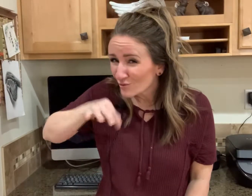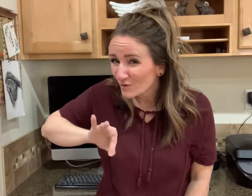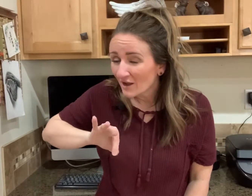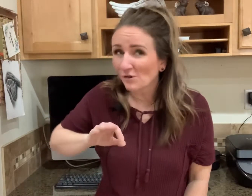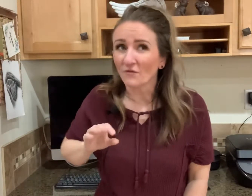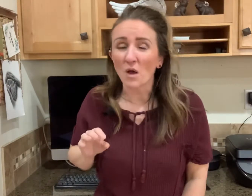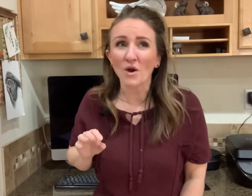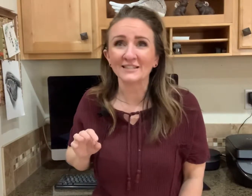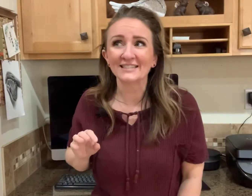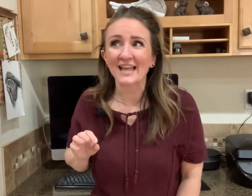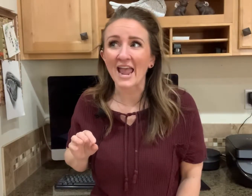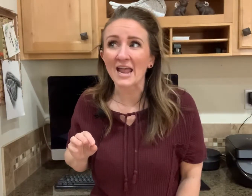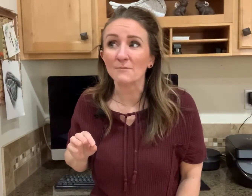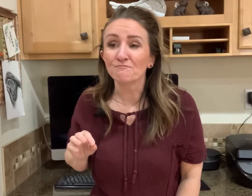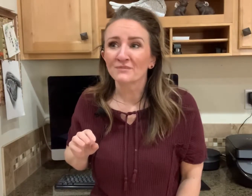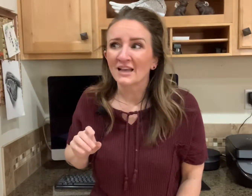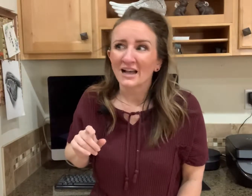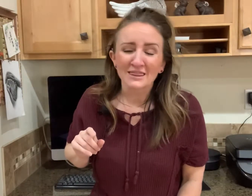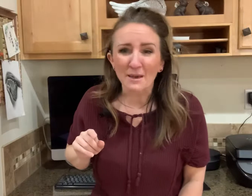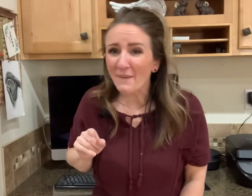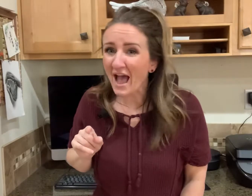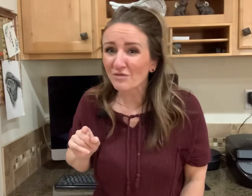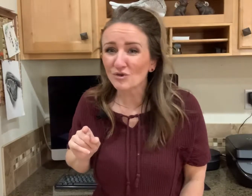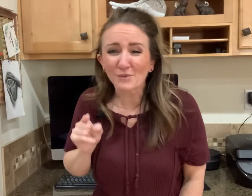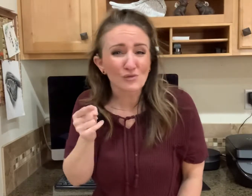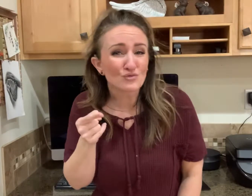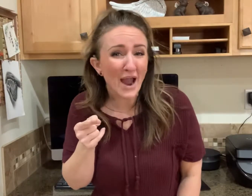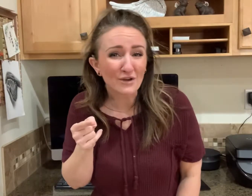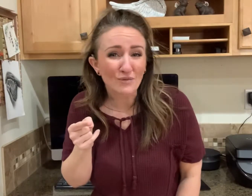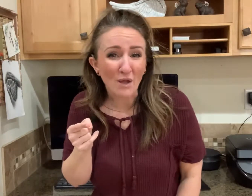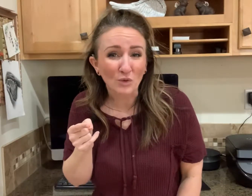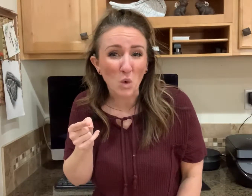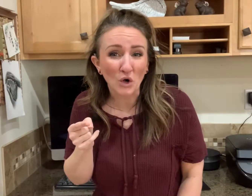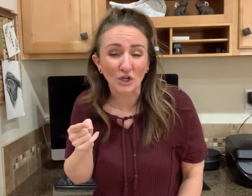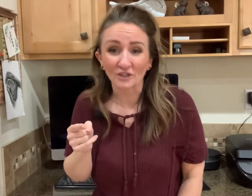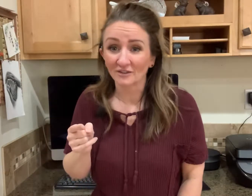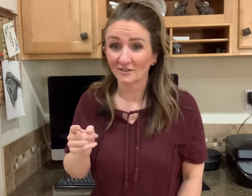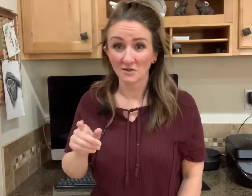So if I wanted to say, the bathroom is right around the corner.